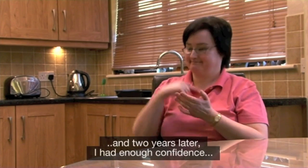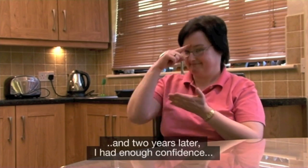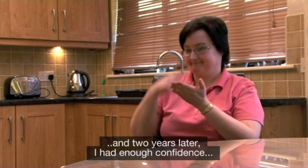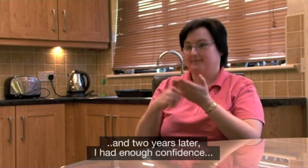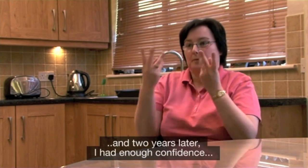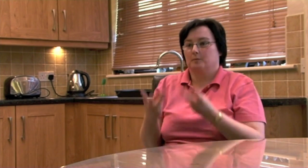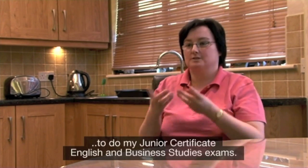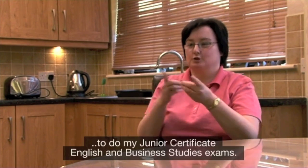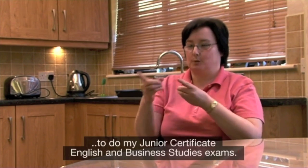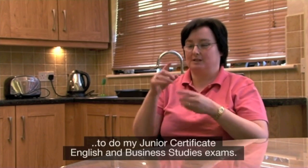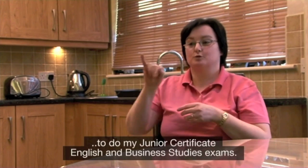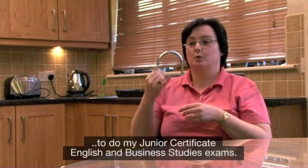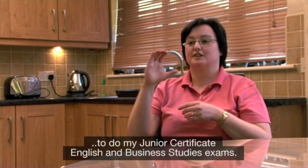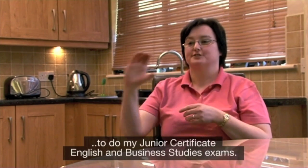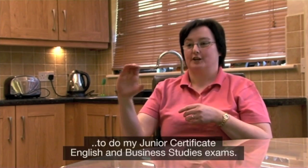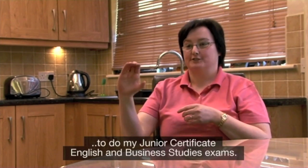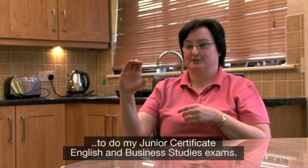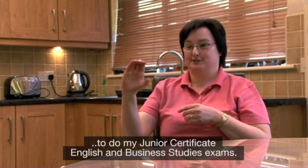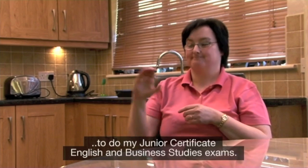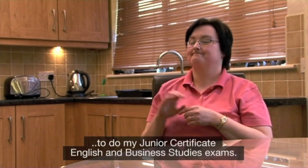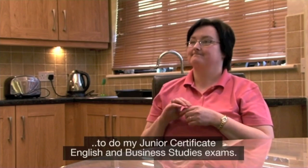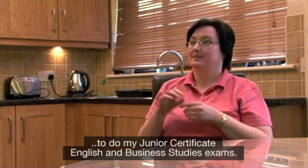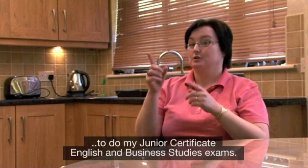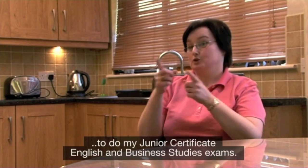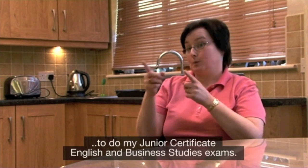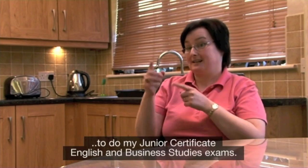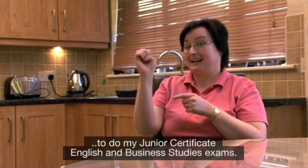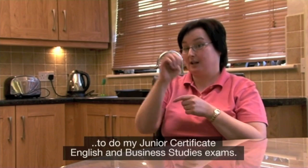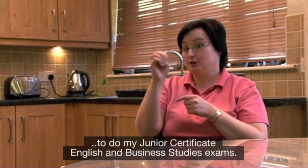confidence to do my junior certificate English and Business Studies exams.